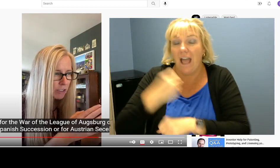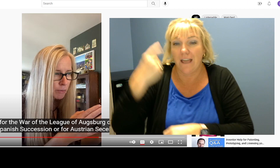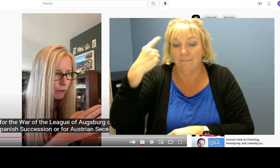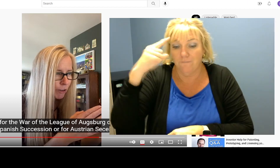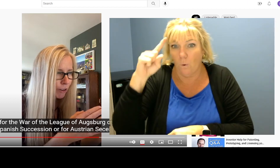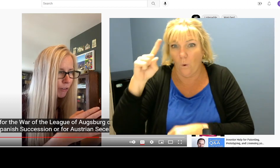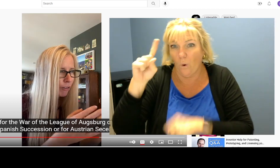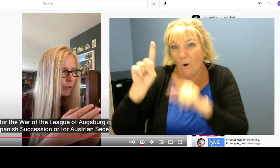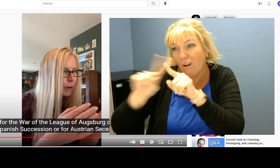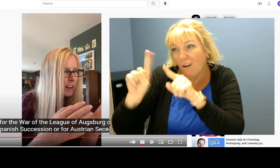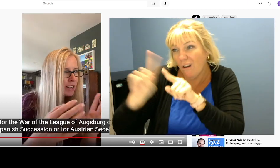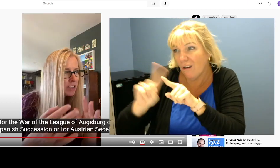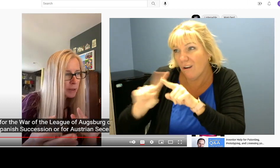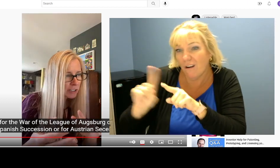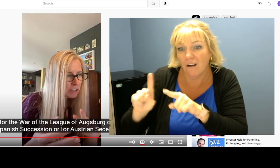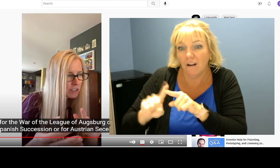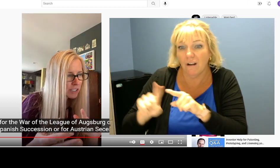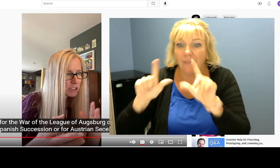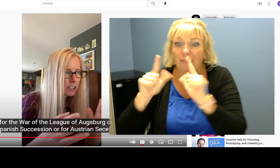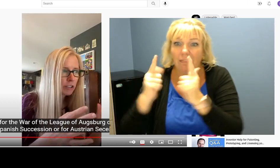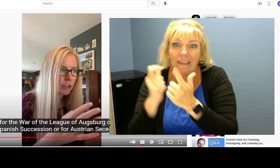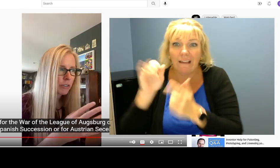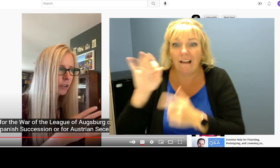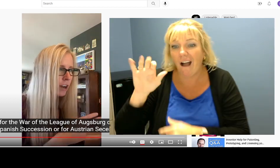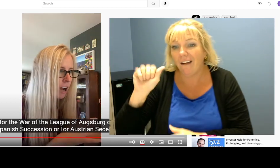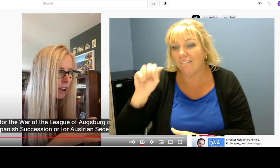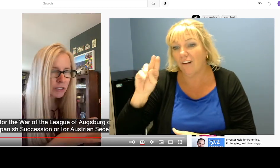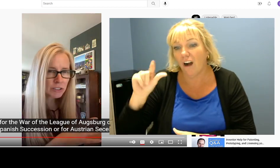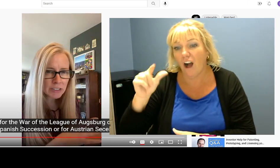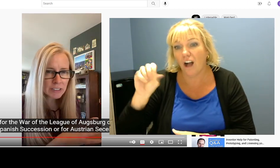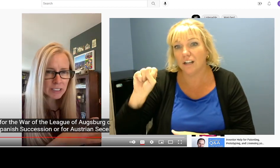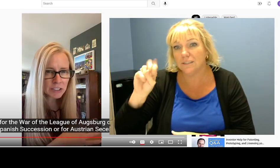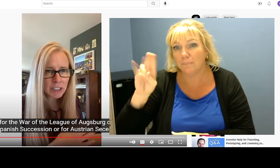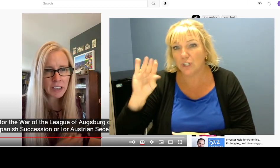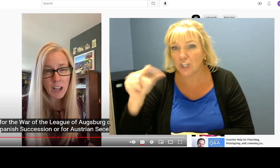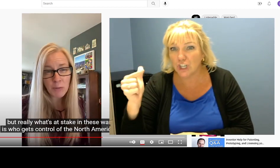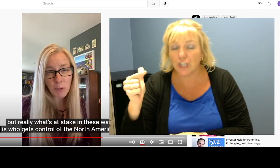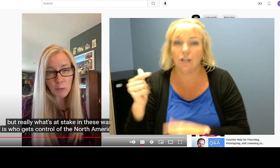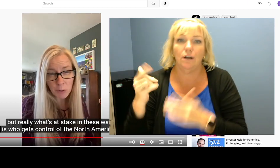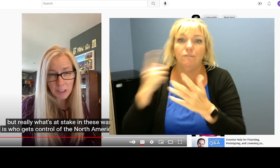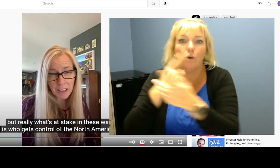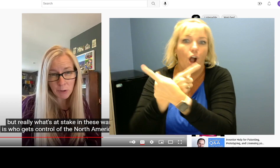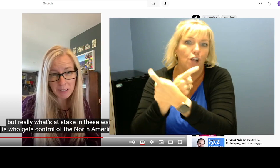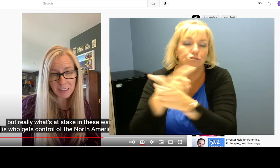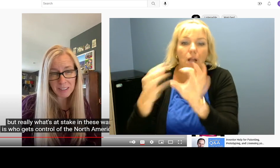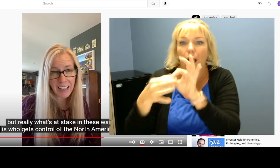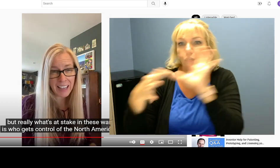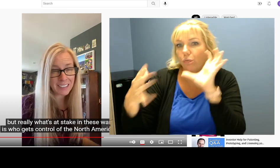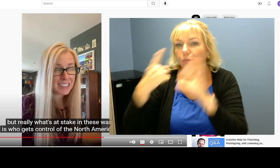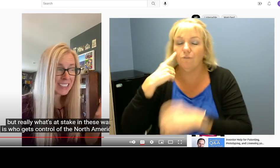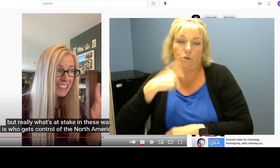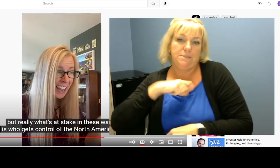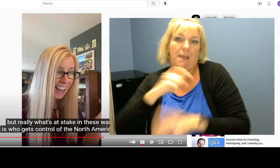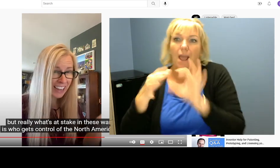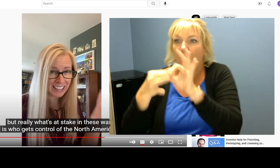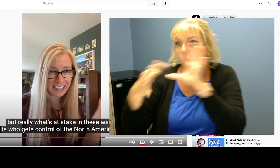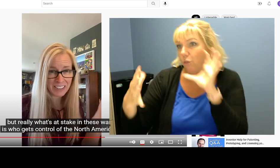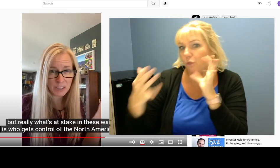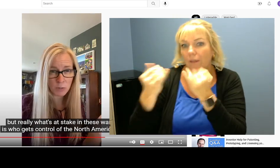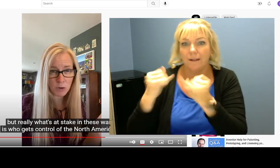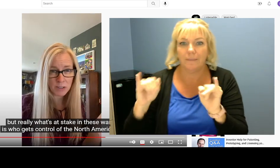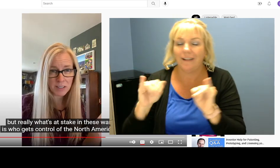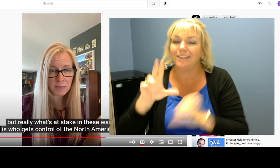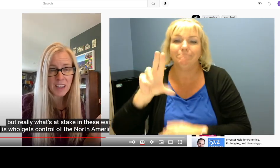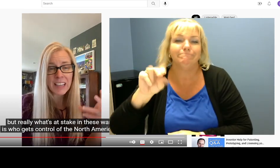of Augsburg or for Spanish Succession or for Austrian Succession, but really what's at stake in